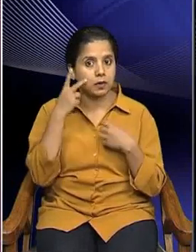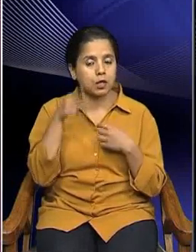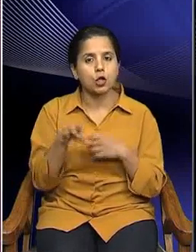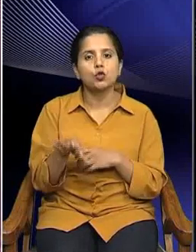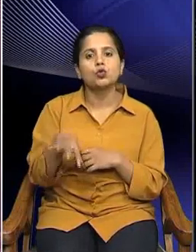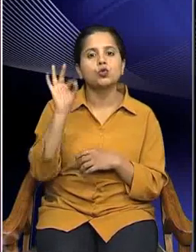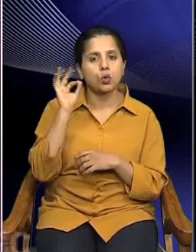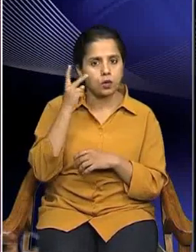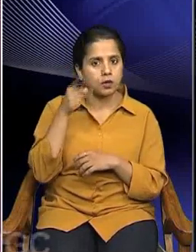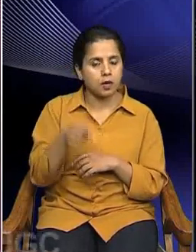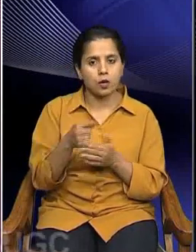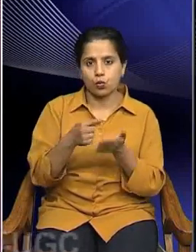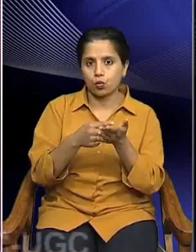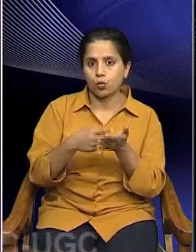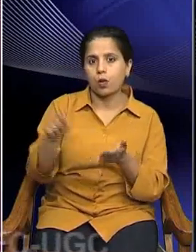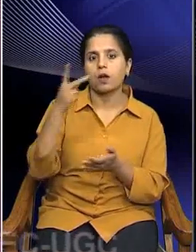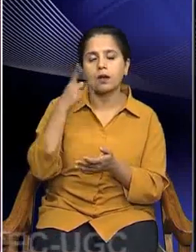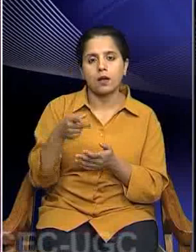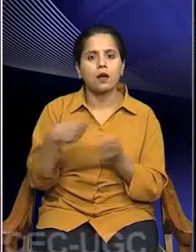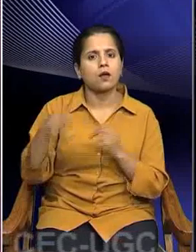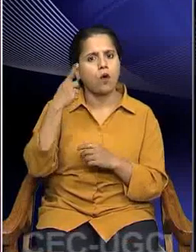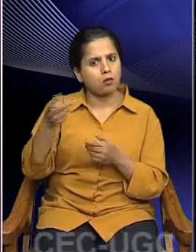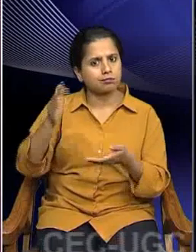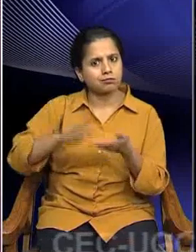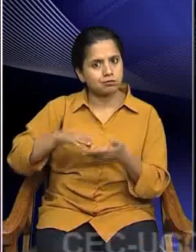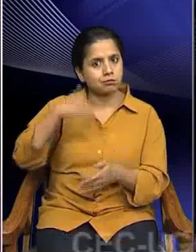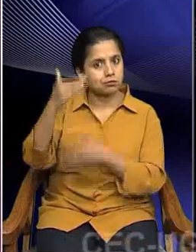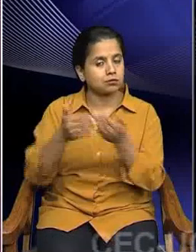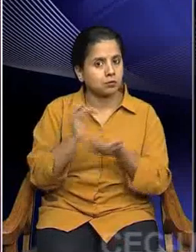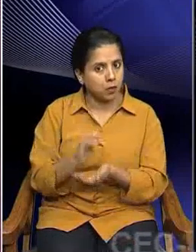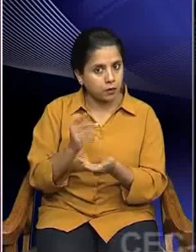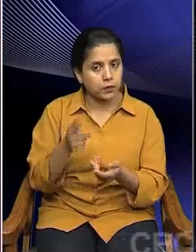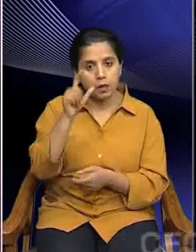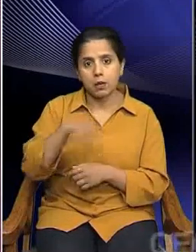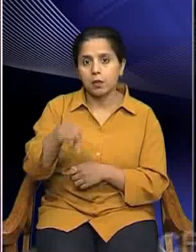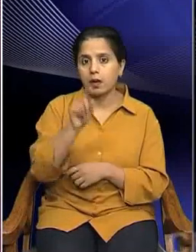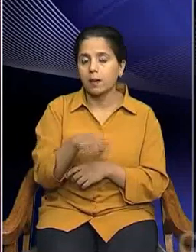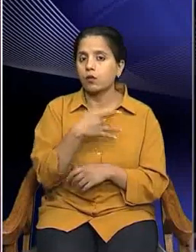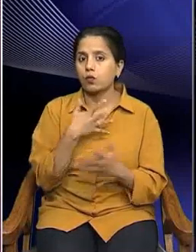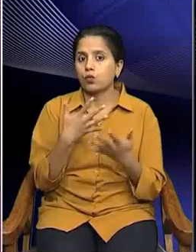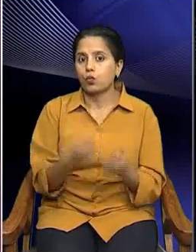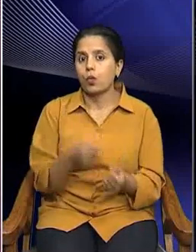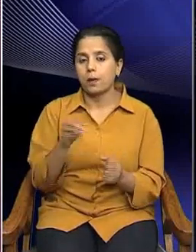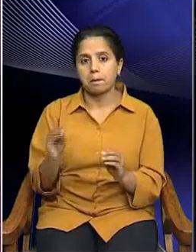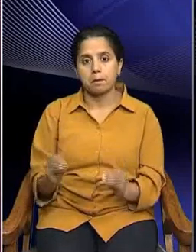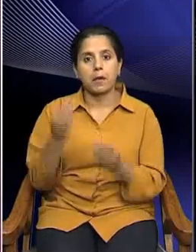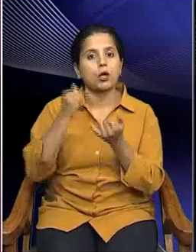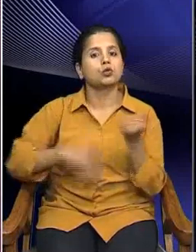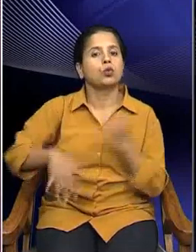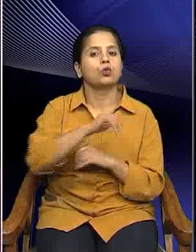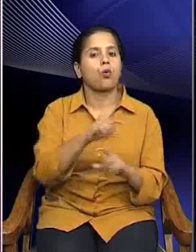choice as a valid element of marital fertility. So the people should have a wish to improve the situation of their